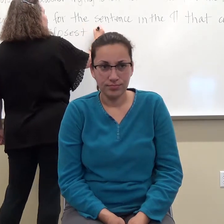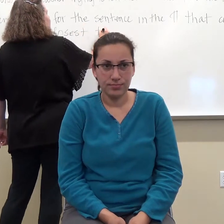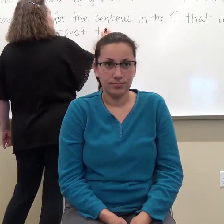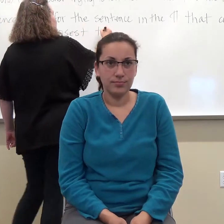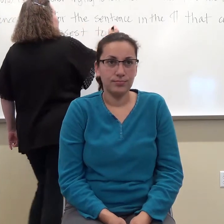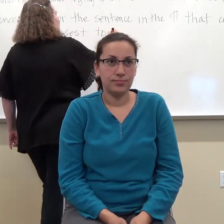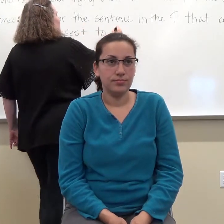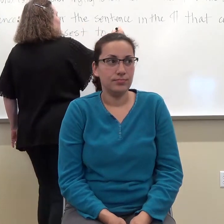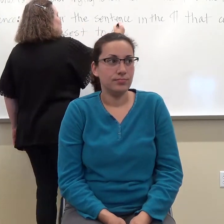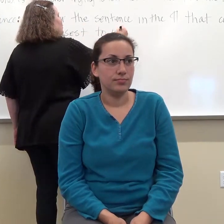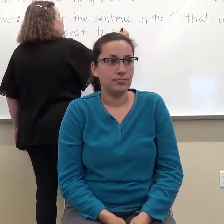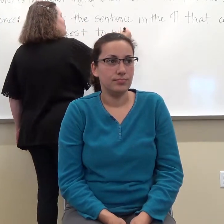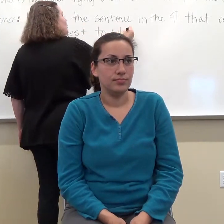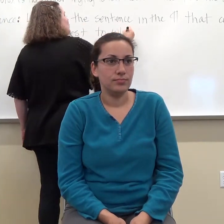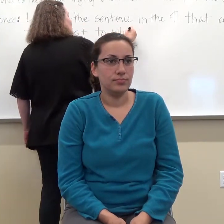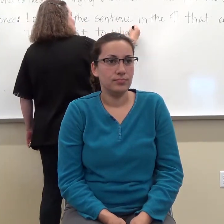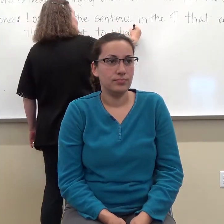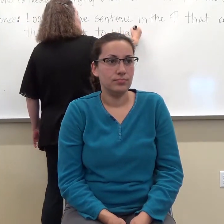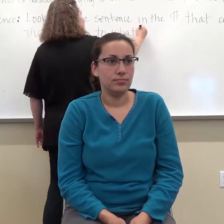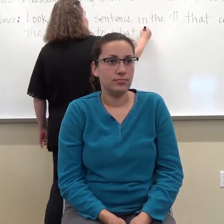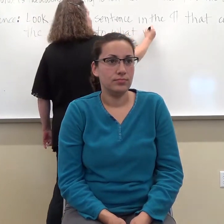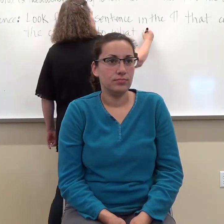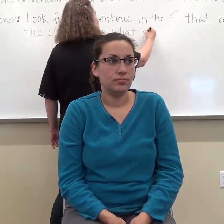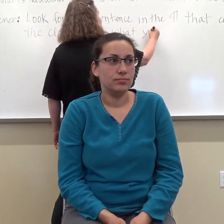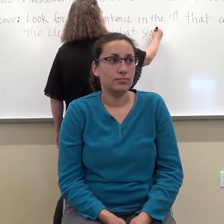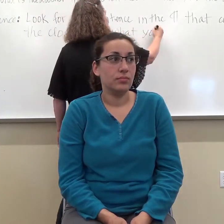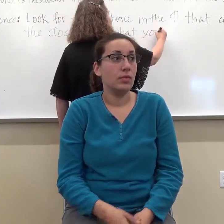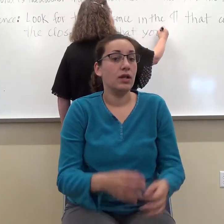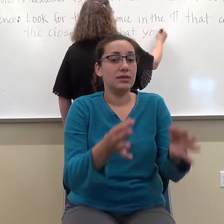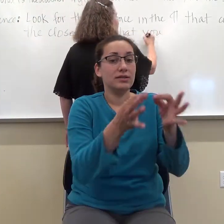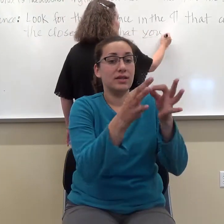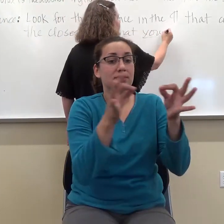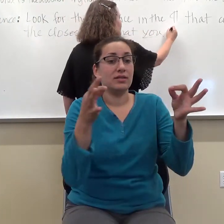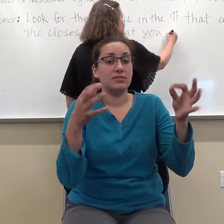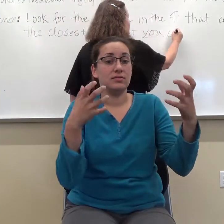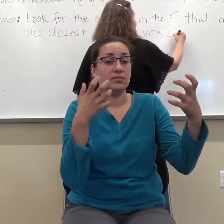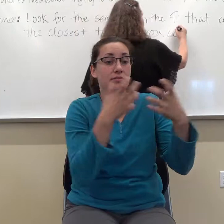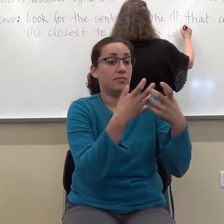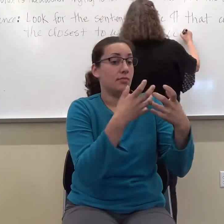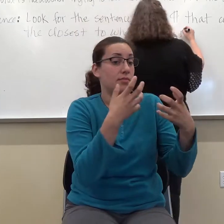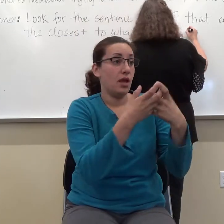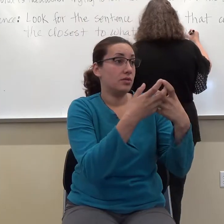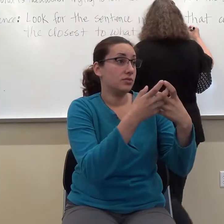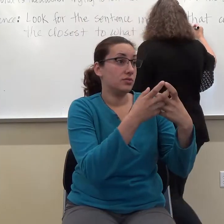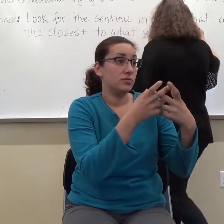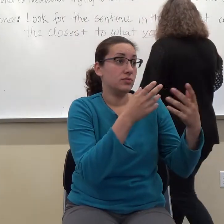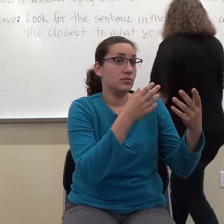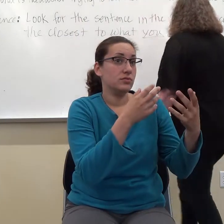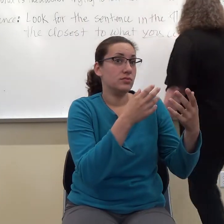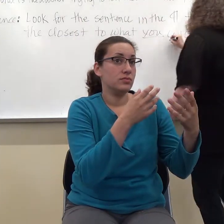to what you wrote. So this is where it's important